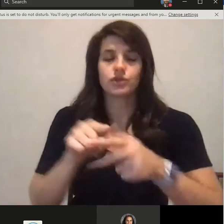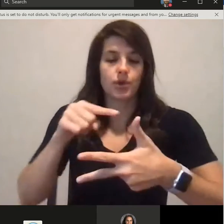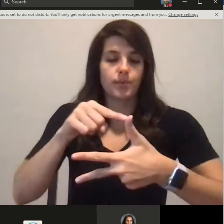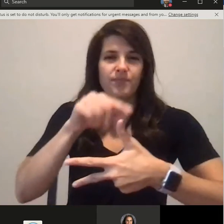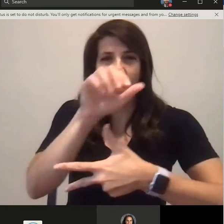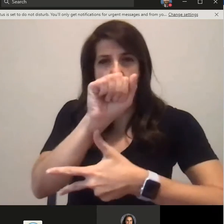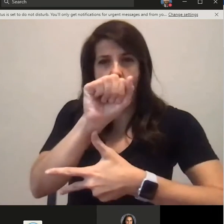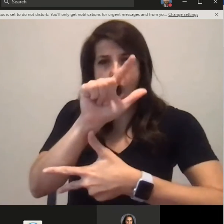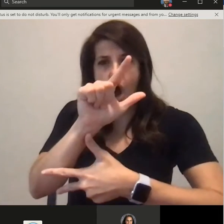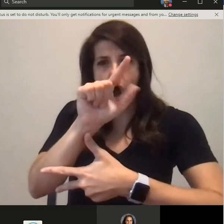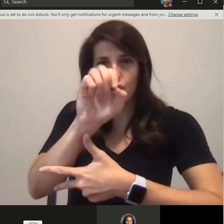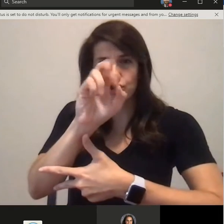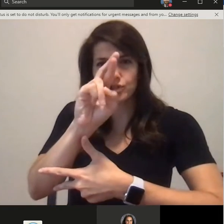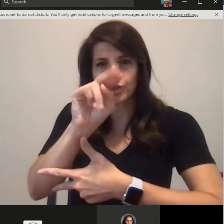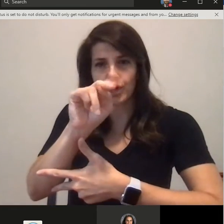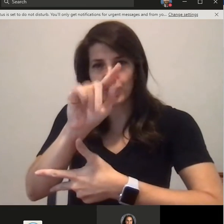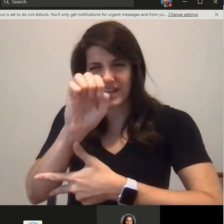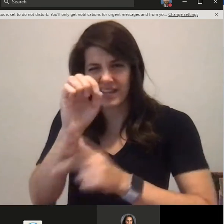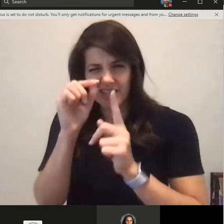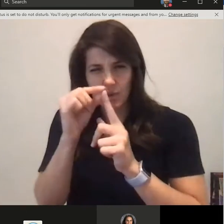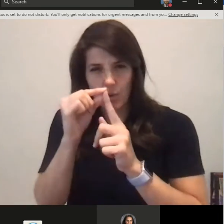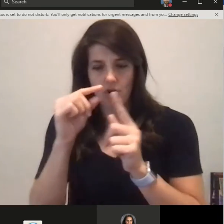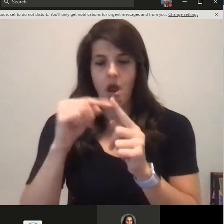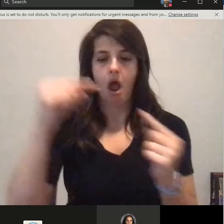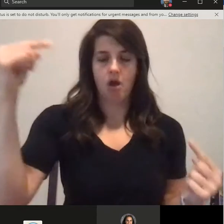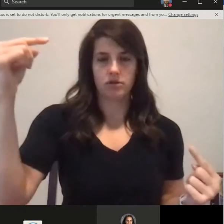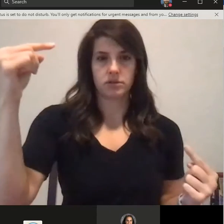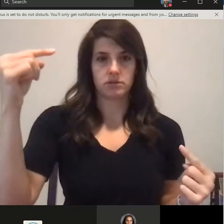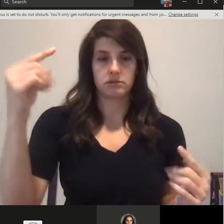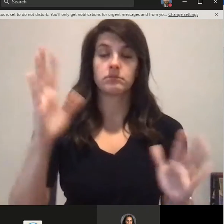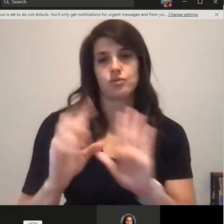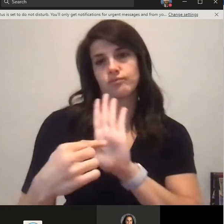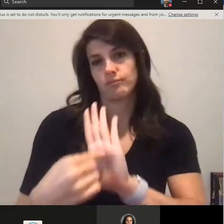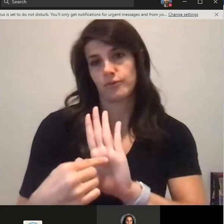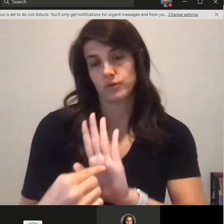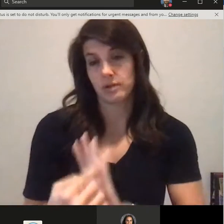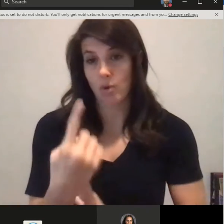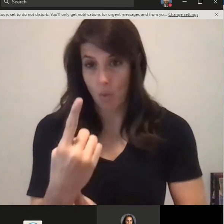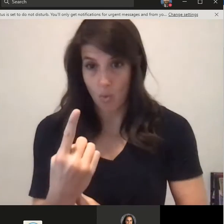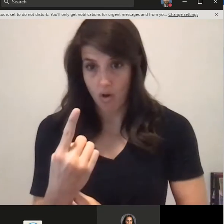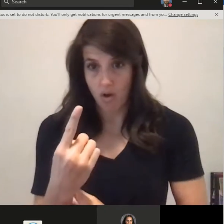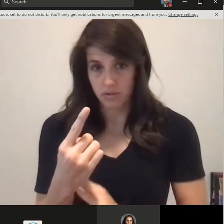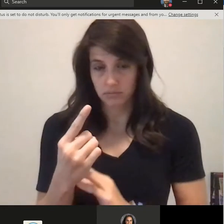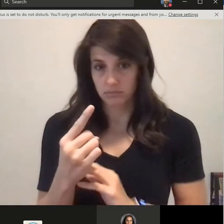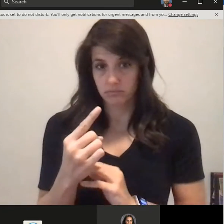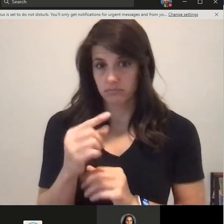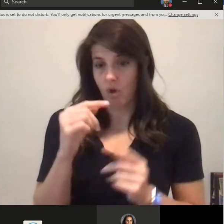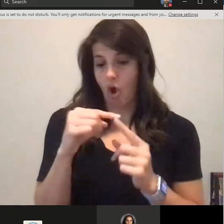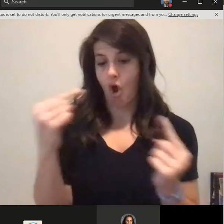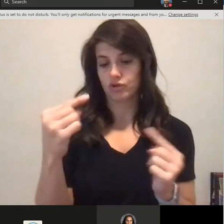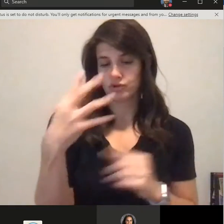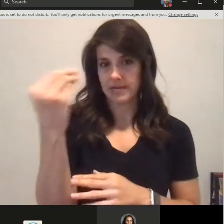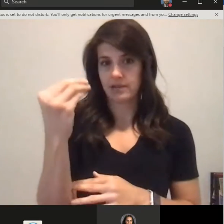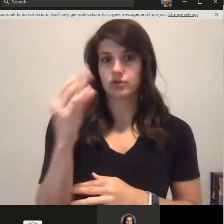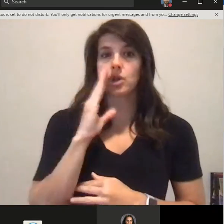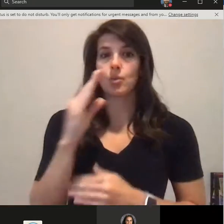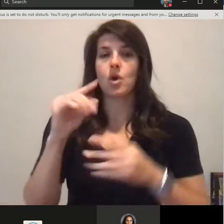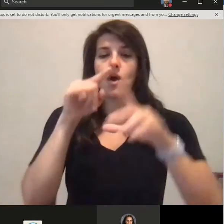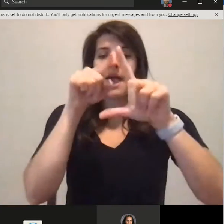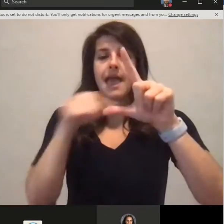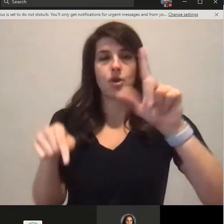So in this example, one set of alternates would be angle 1 at the top and